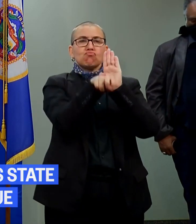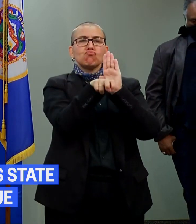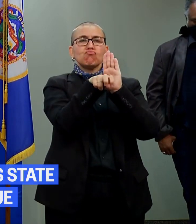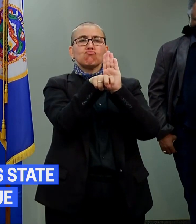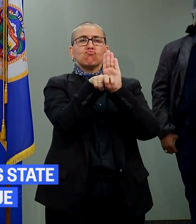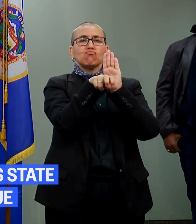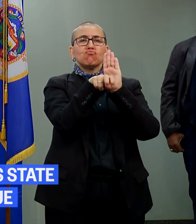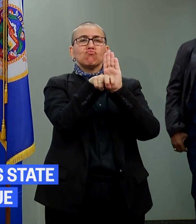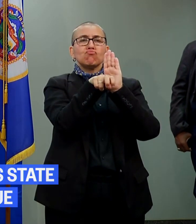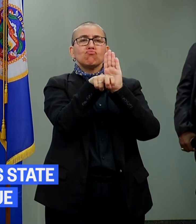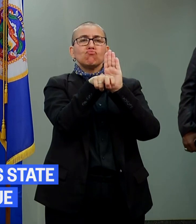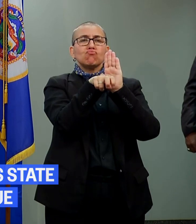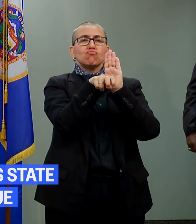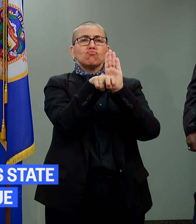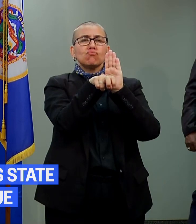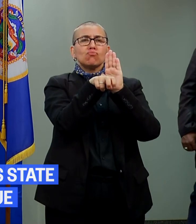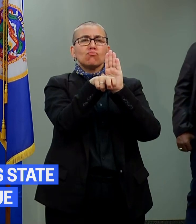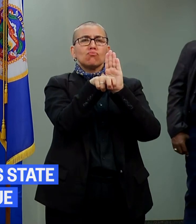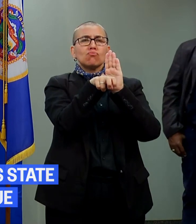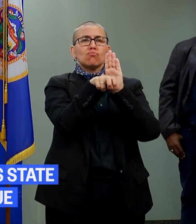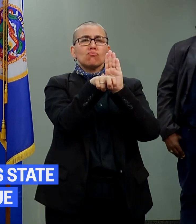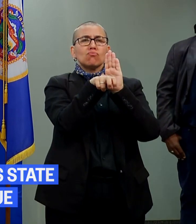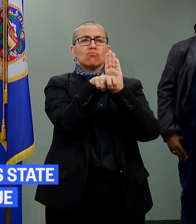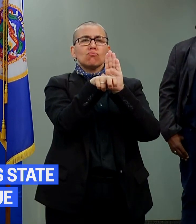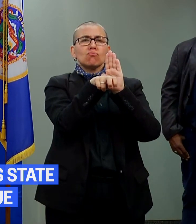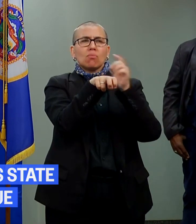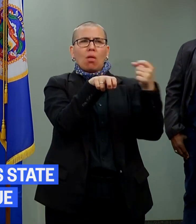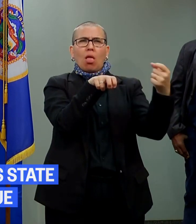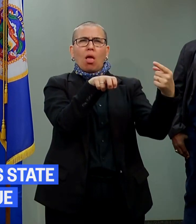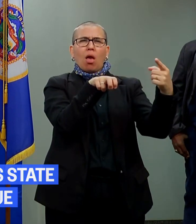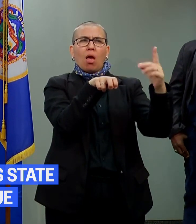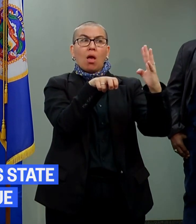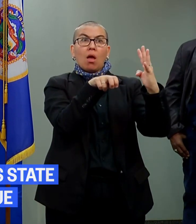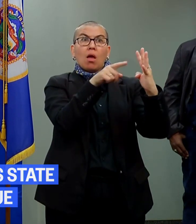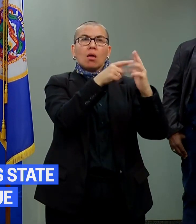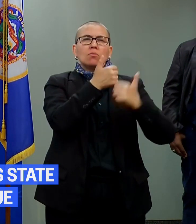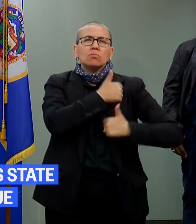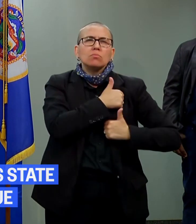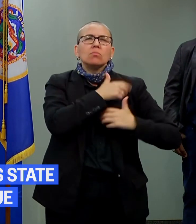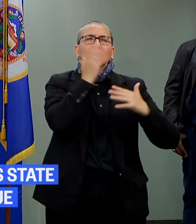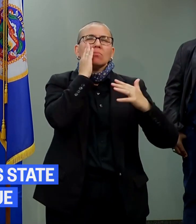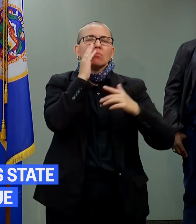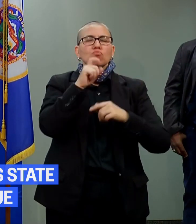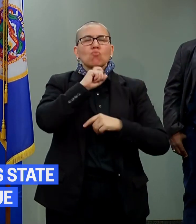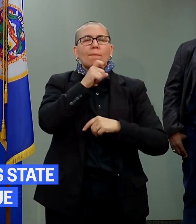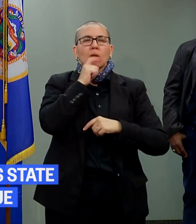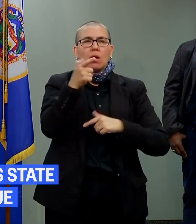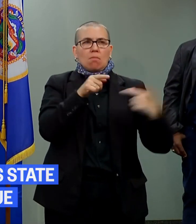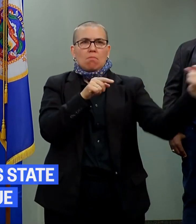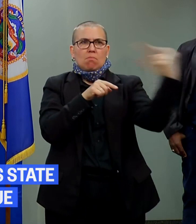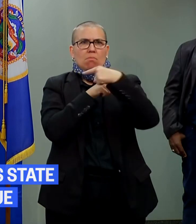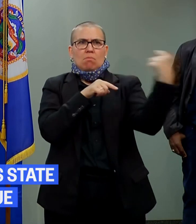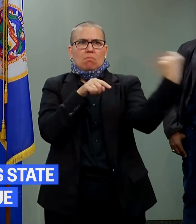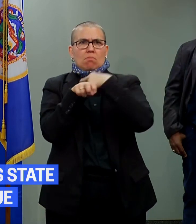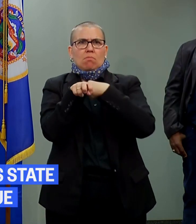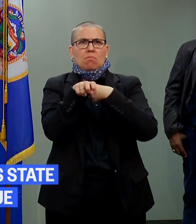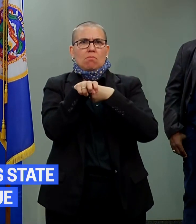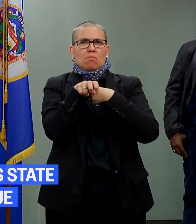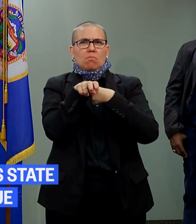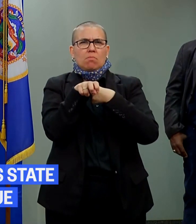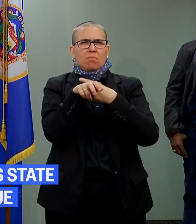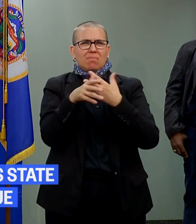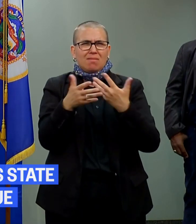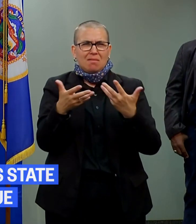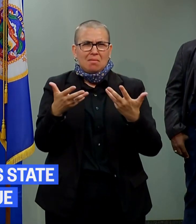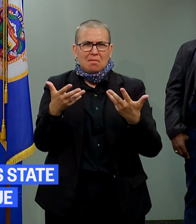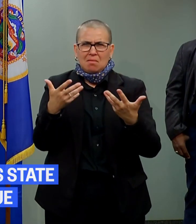marking round was fired at her. Can you speak to that? And then also, I know it's too soon for any after action analysis, but were there other